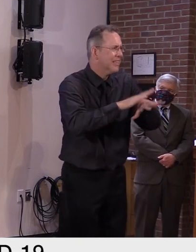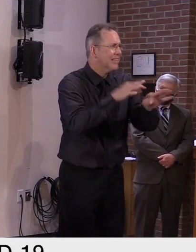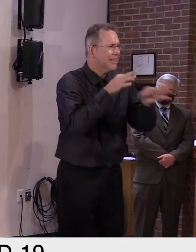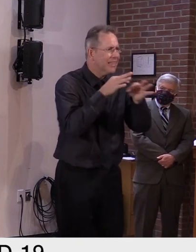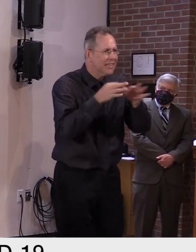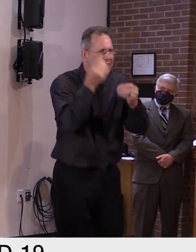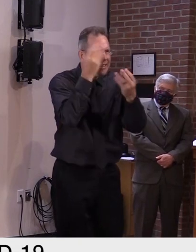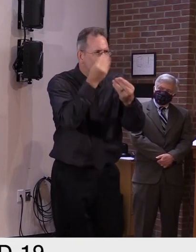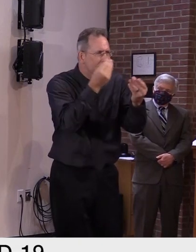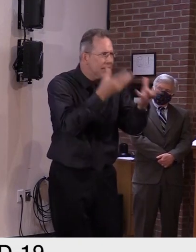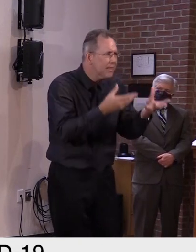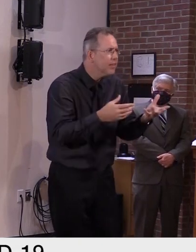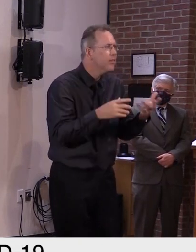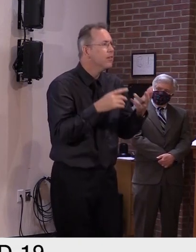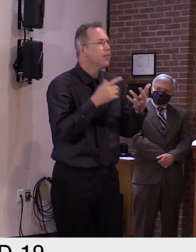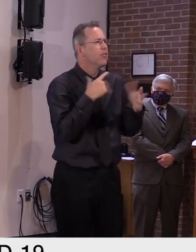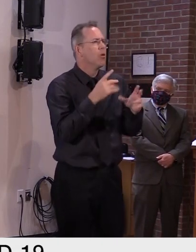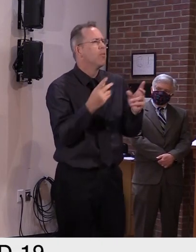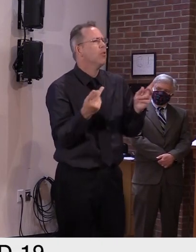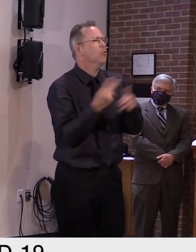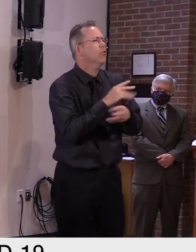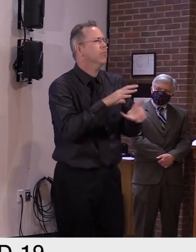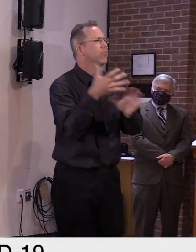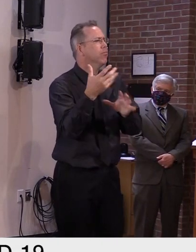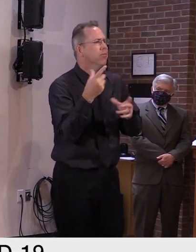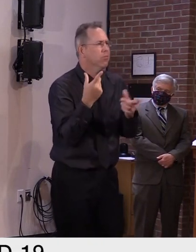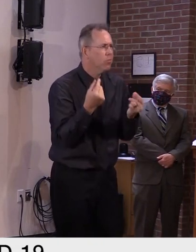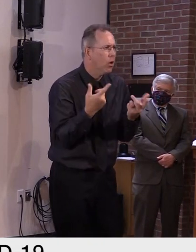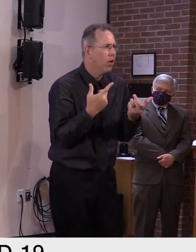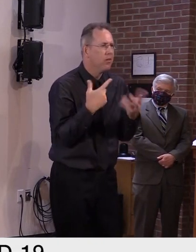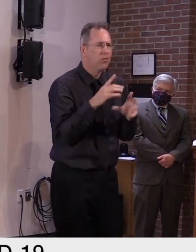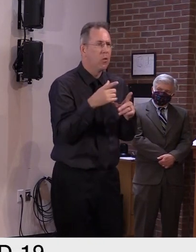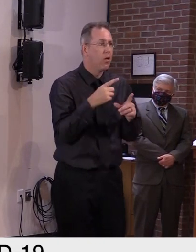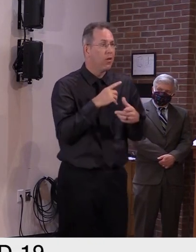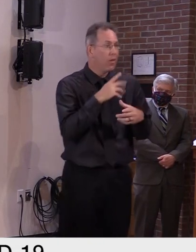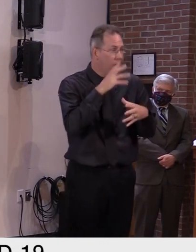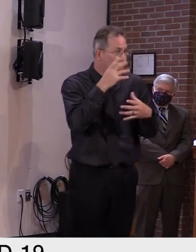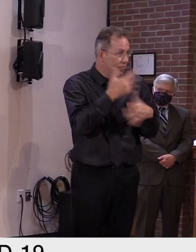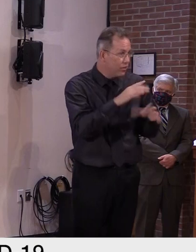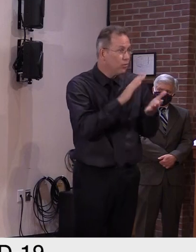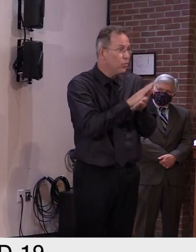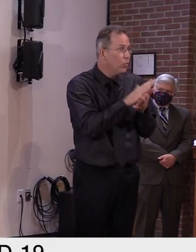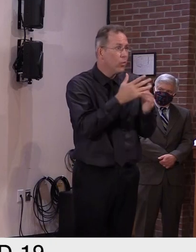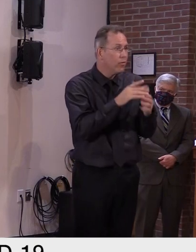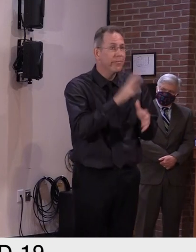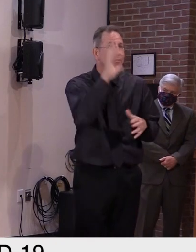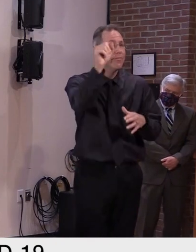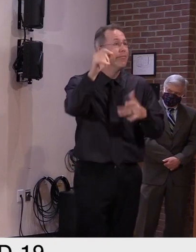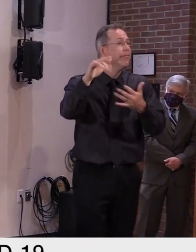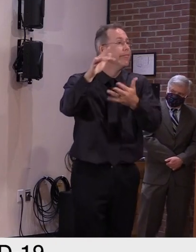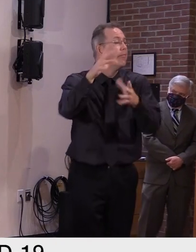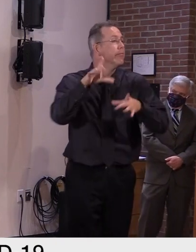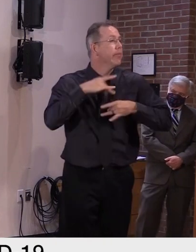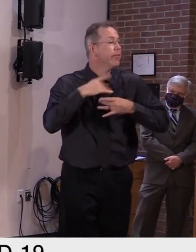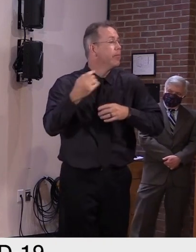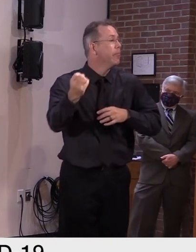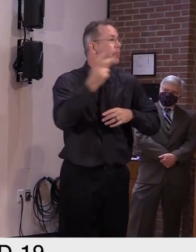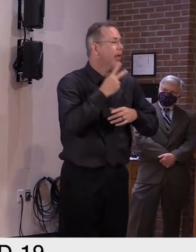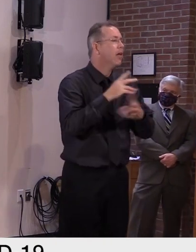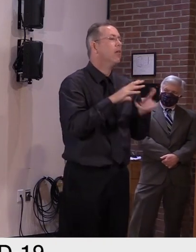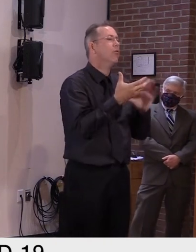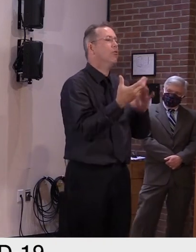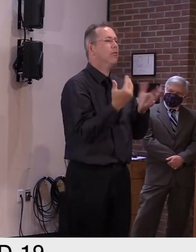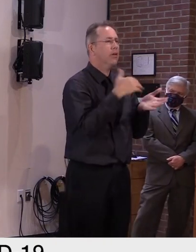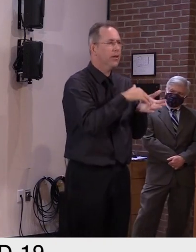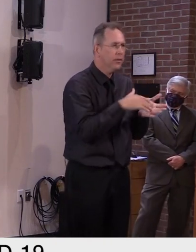we're trying to prevent. So everything's on the table. We're having these very robust conversations. We should have